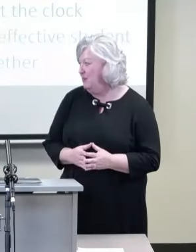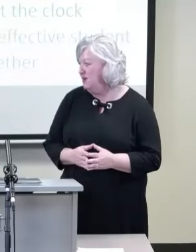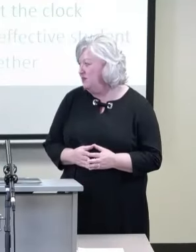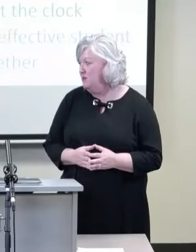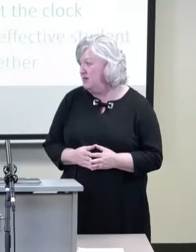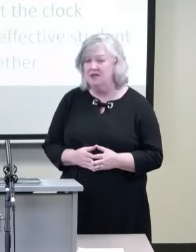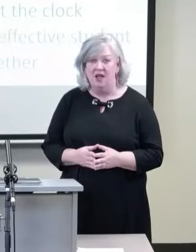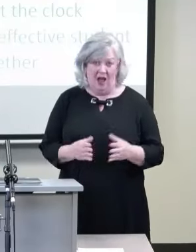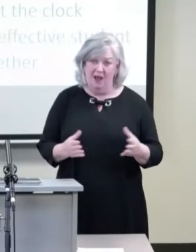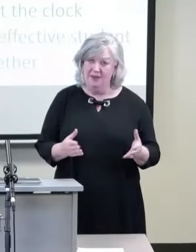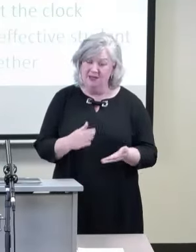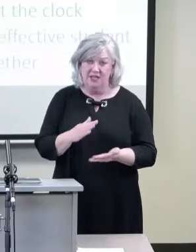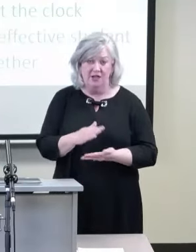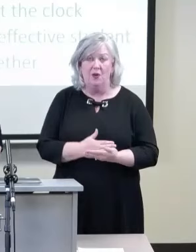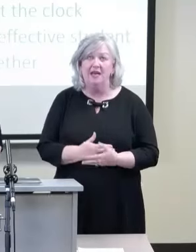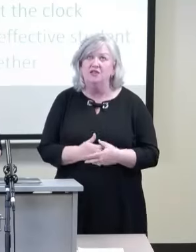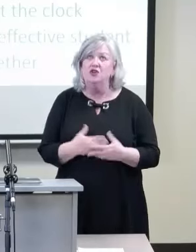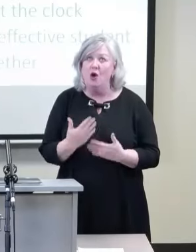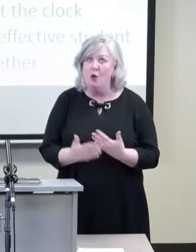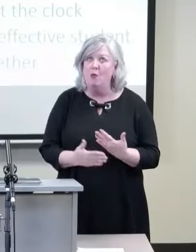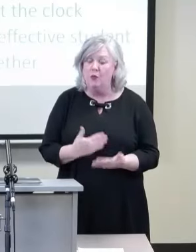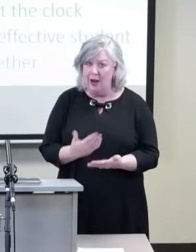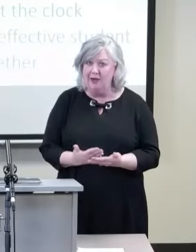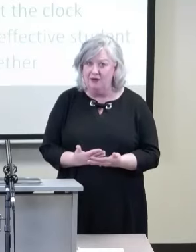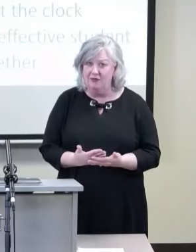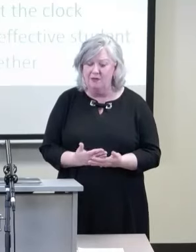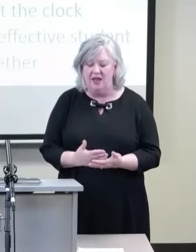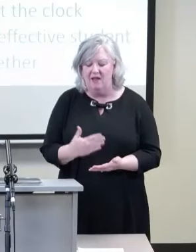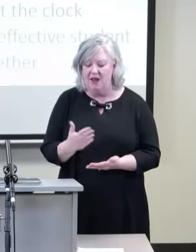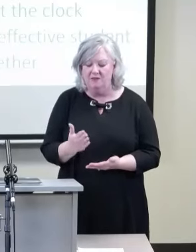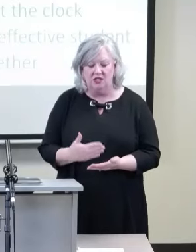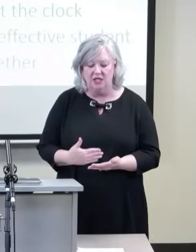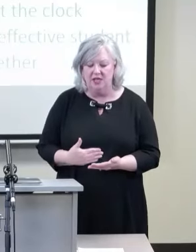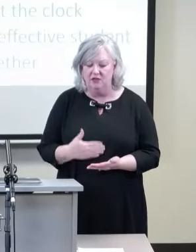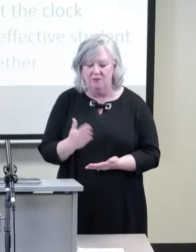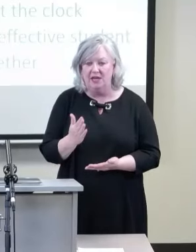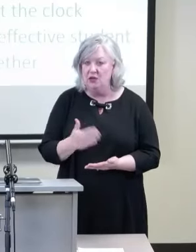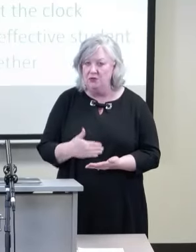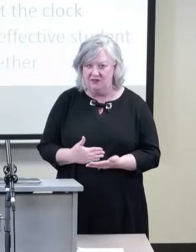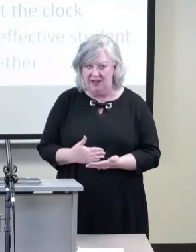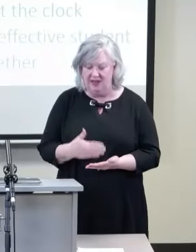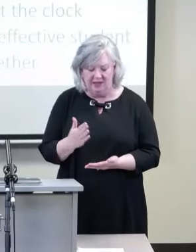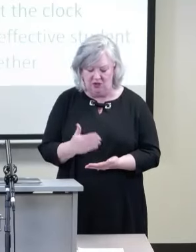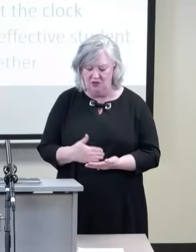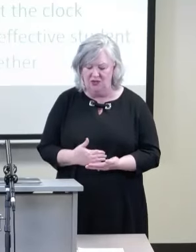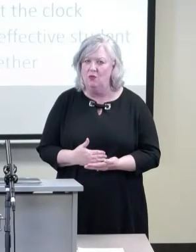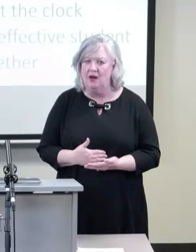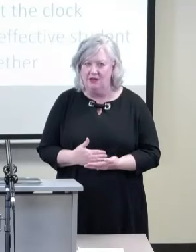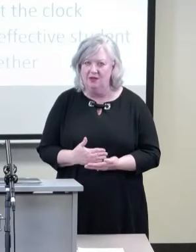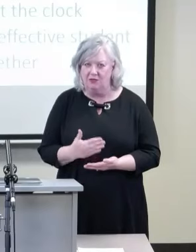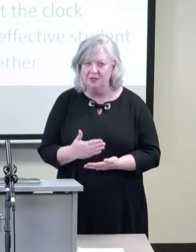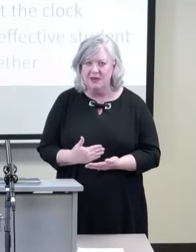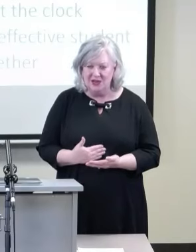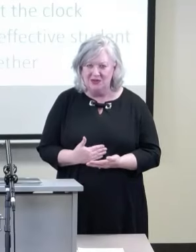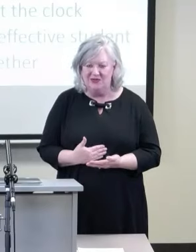as a time waster because i'm guilty you know it is a no brainer for me if i'm just looking through my news feed and that's usually what